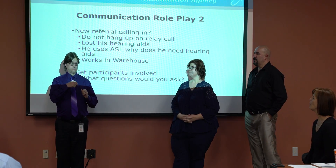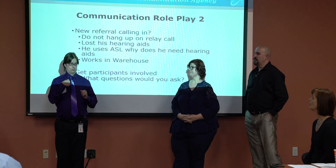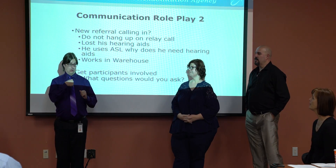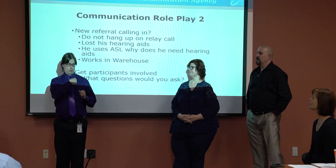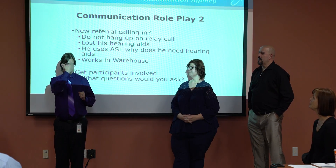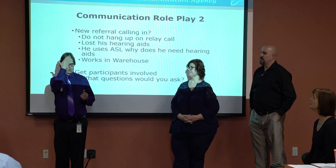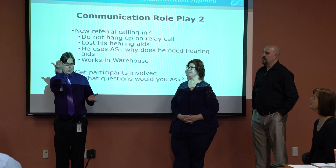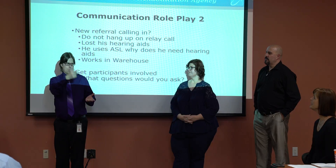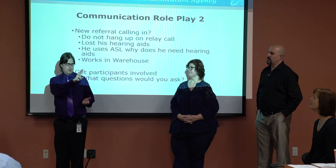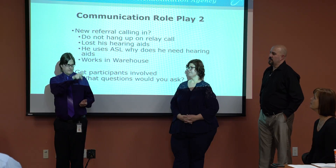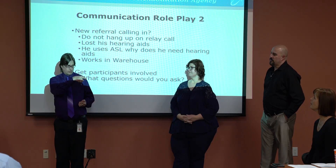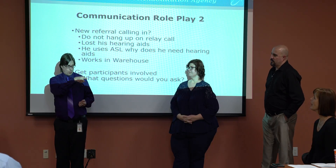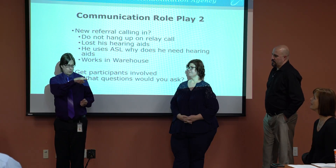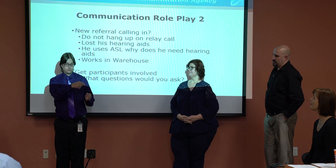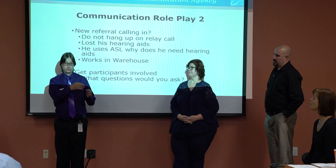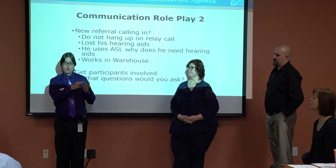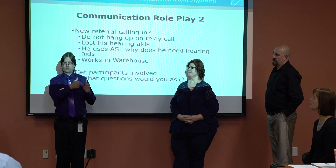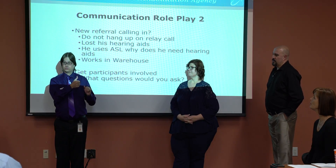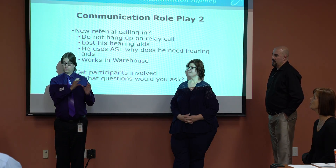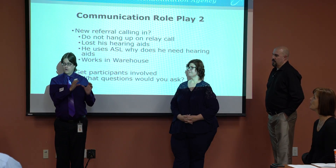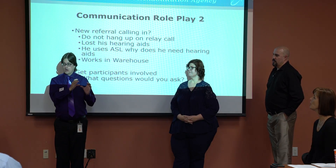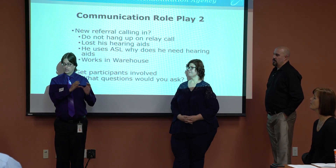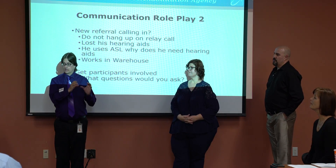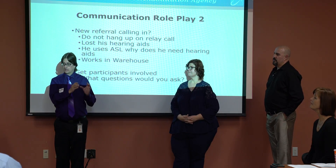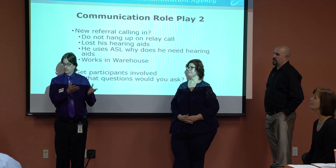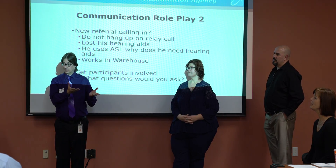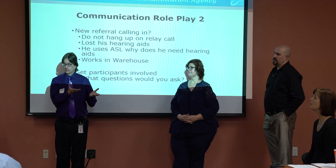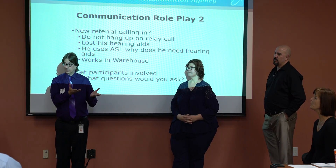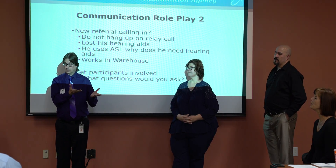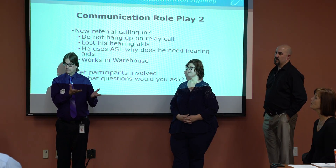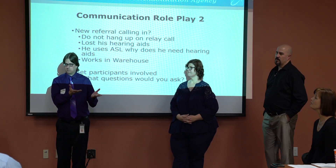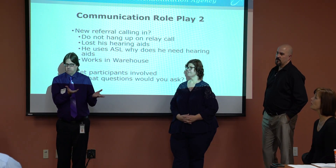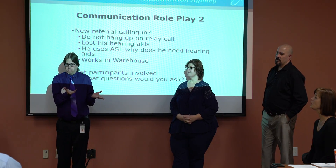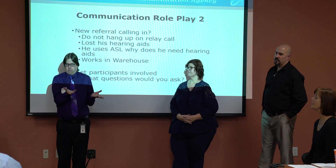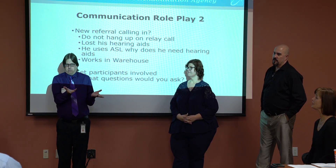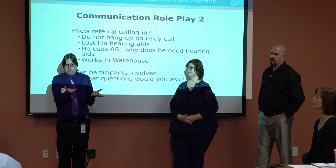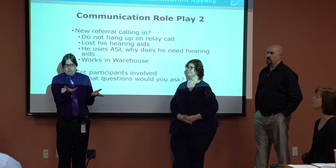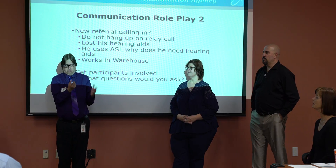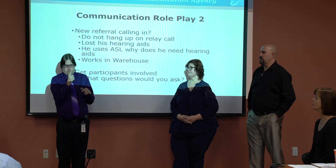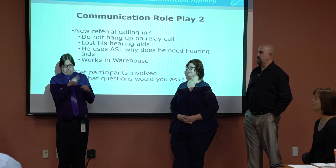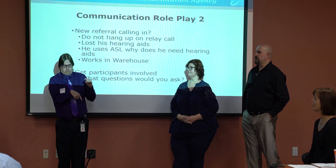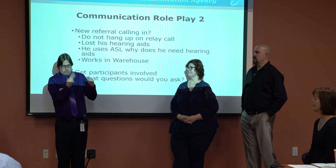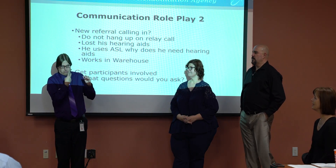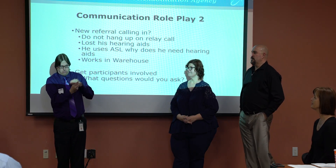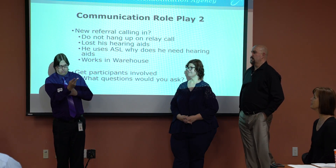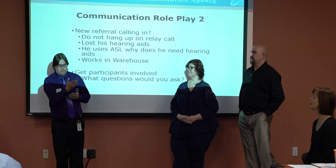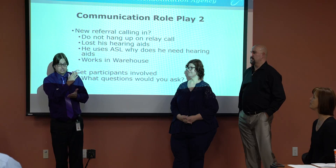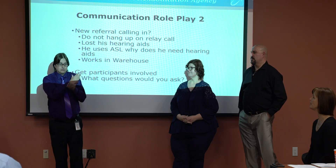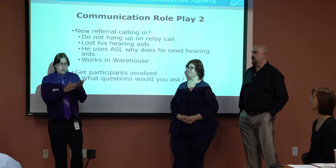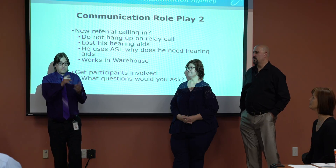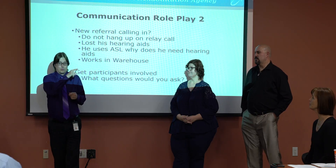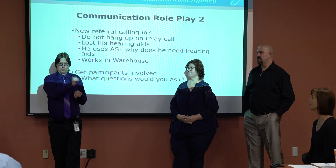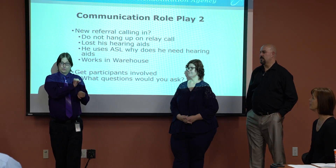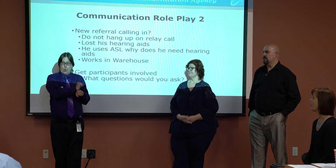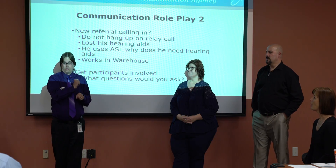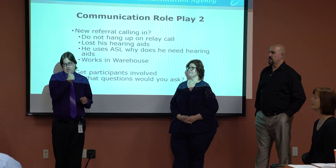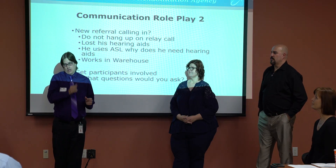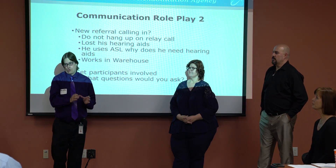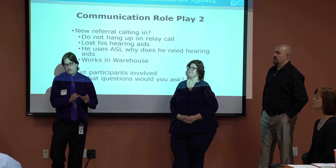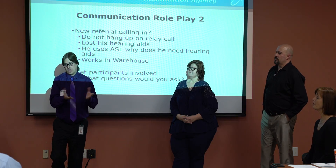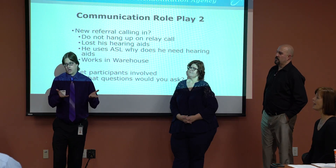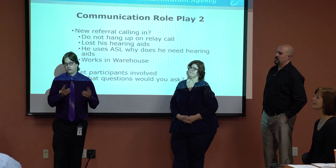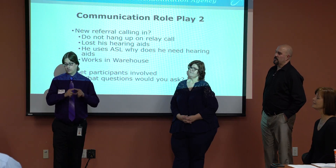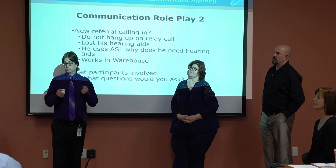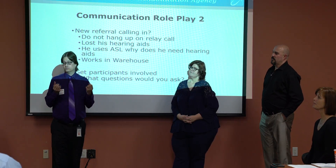video call because you need to keep in mind that we don't know if the video phone interpreter is going to be credentialed. Are